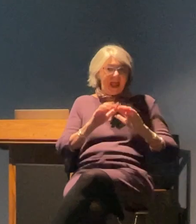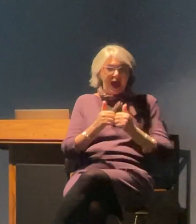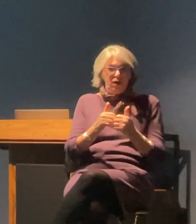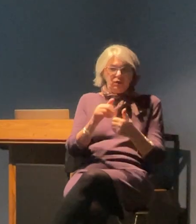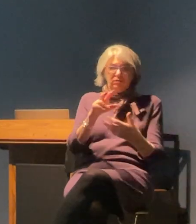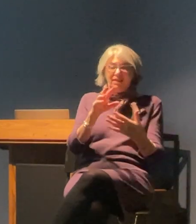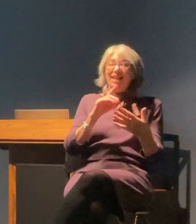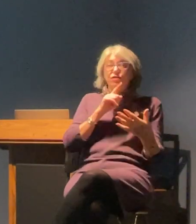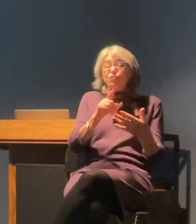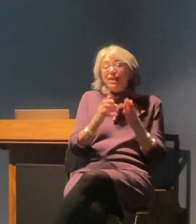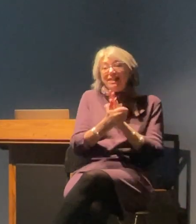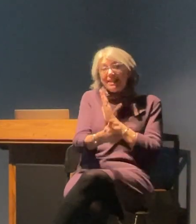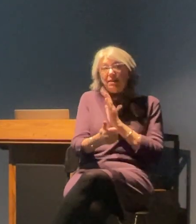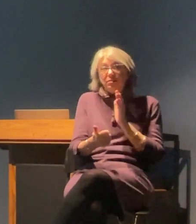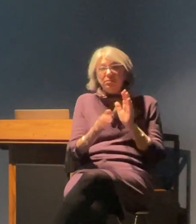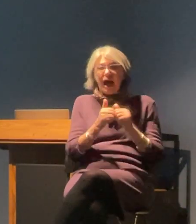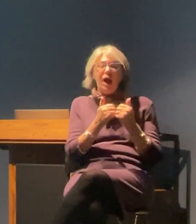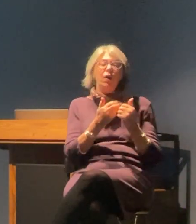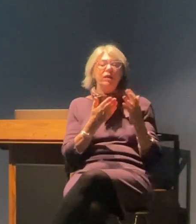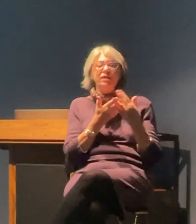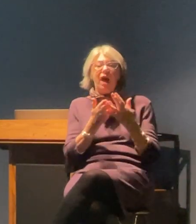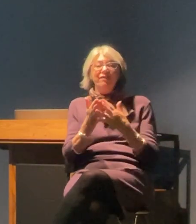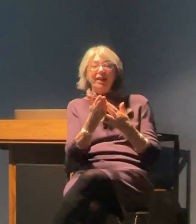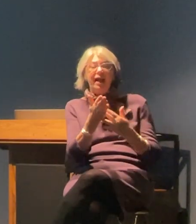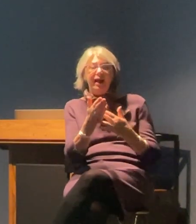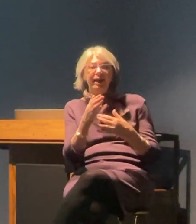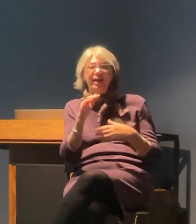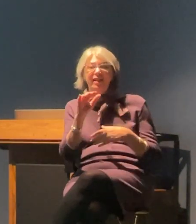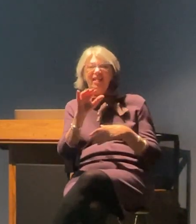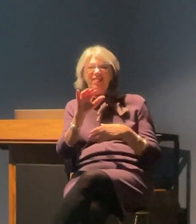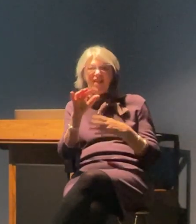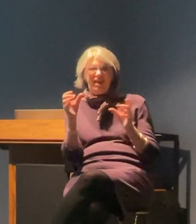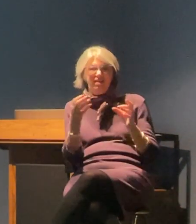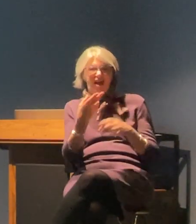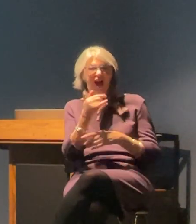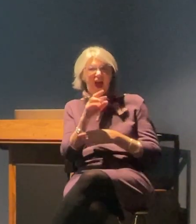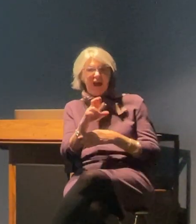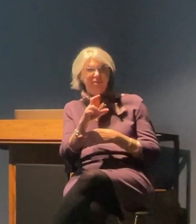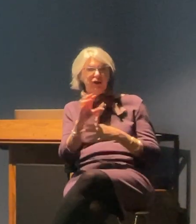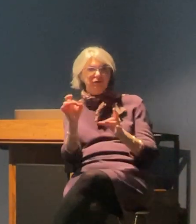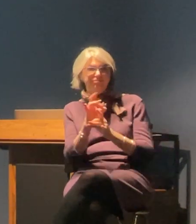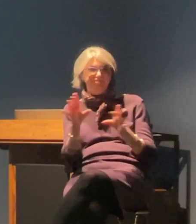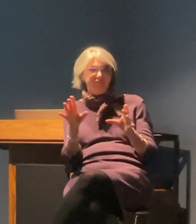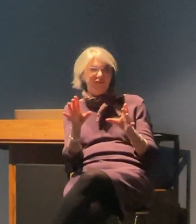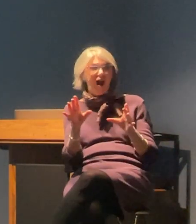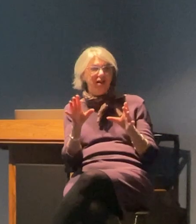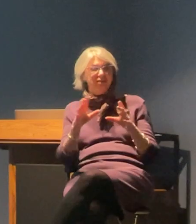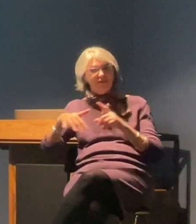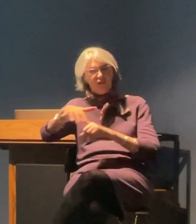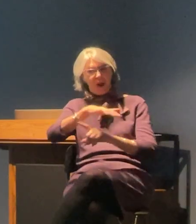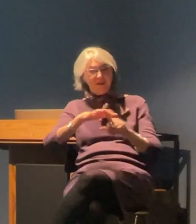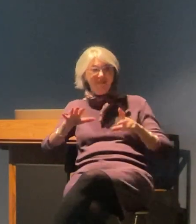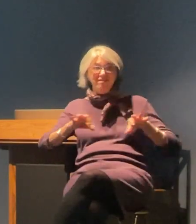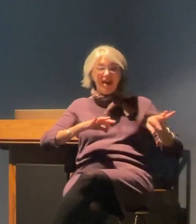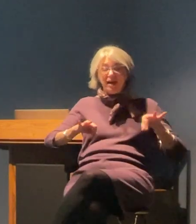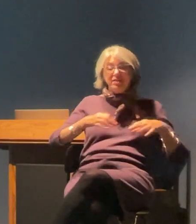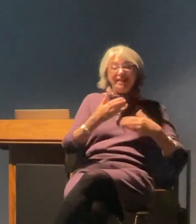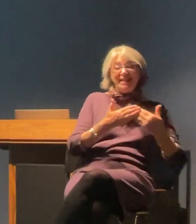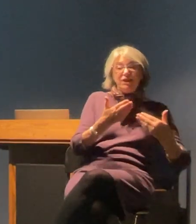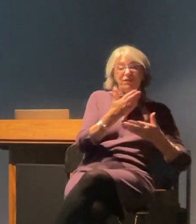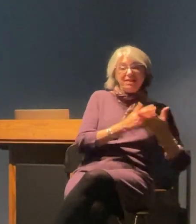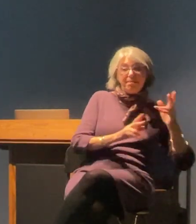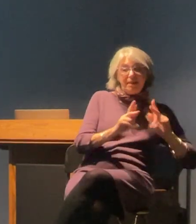it's a skill set, right? It's a way to navigate that hyper-violent environment. And I think fashion is a way to make it easier for some people who can't